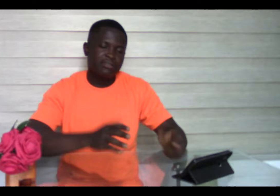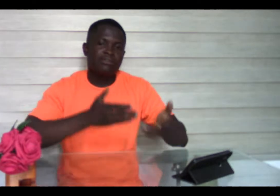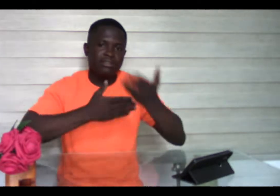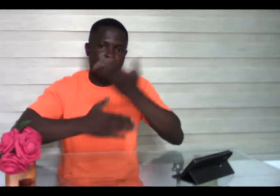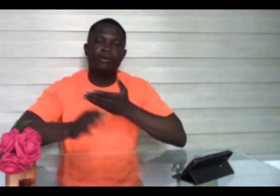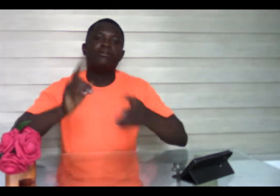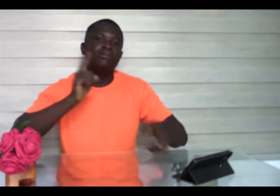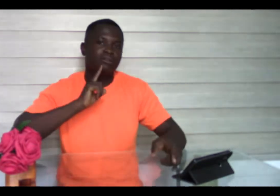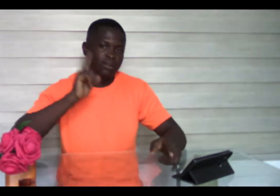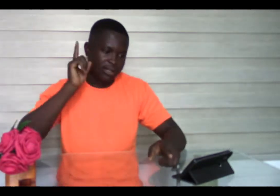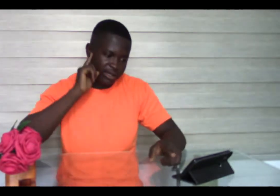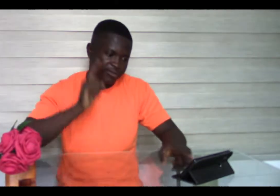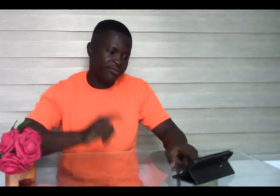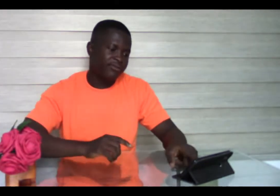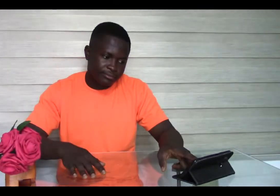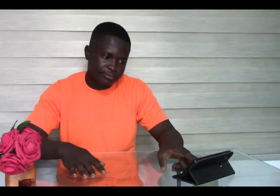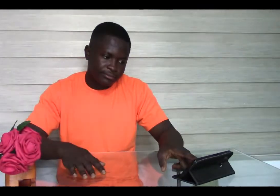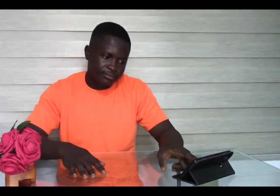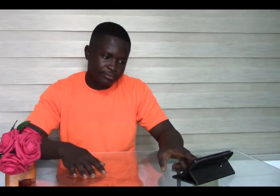was born deaf.